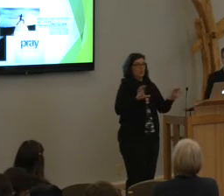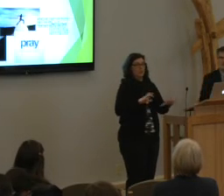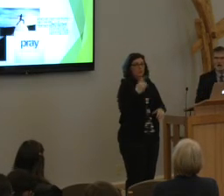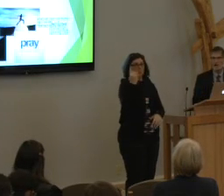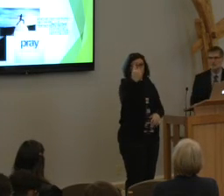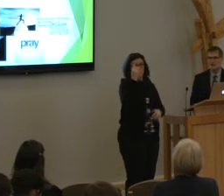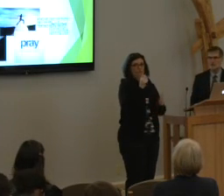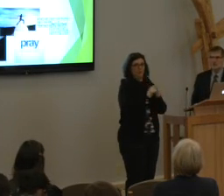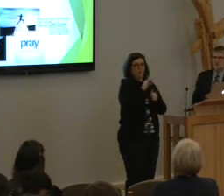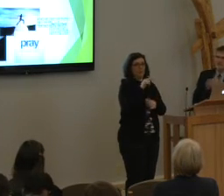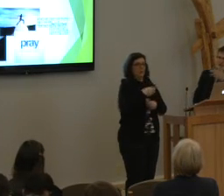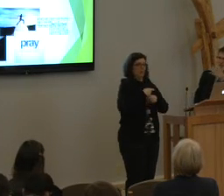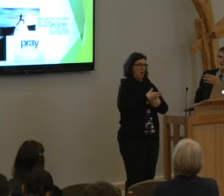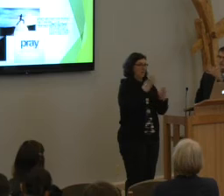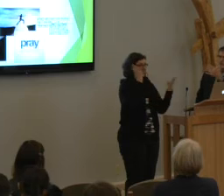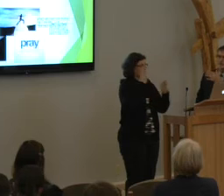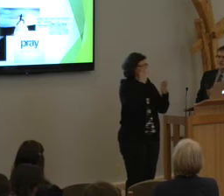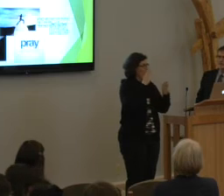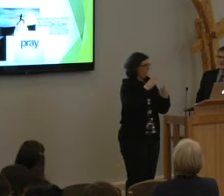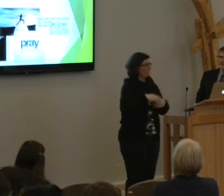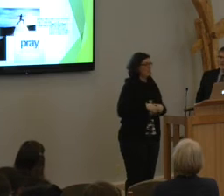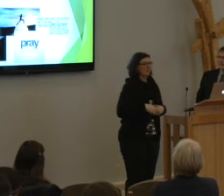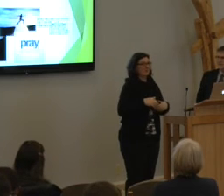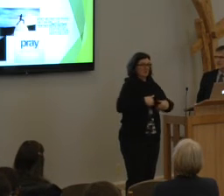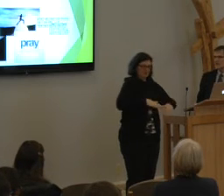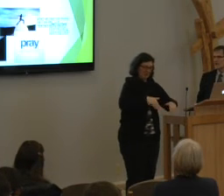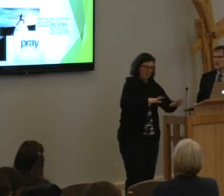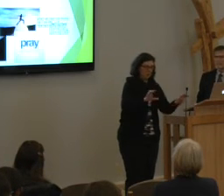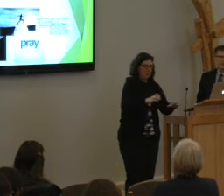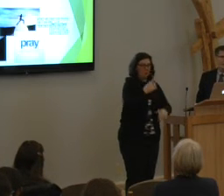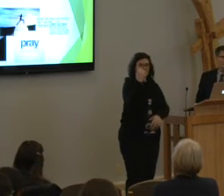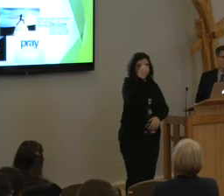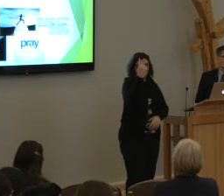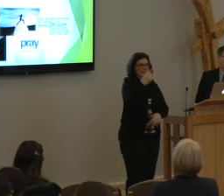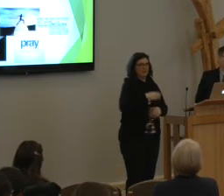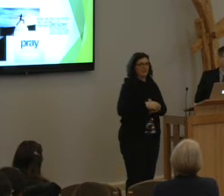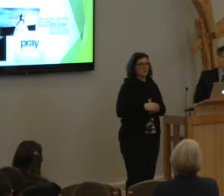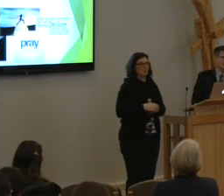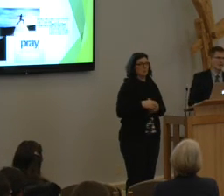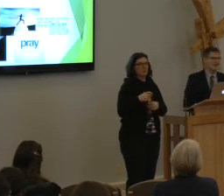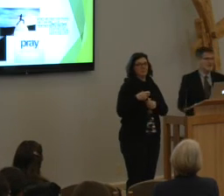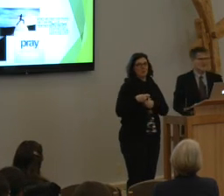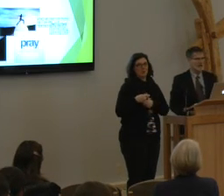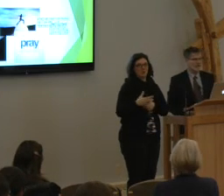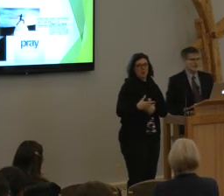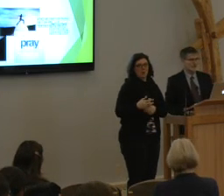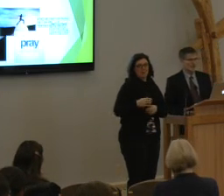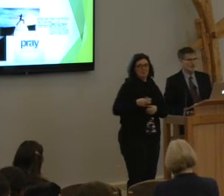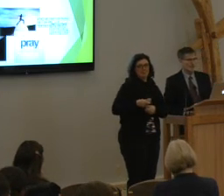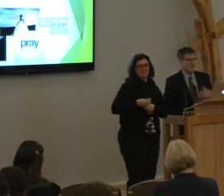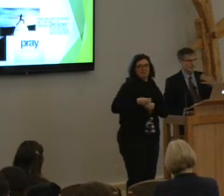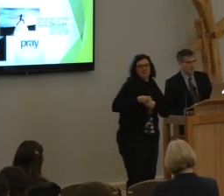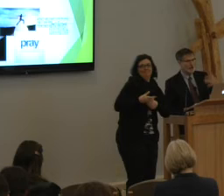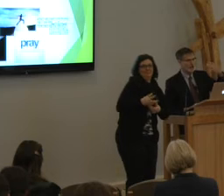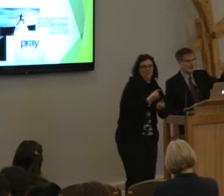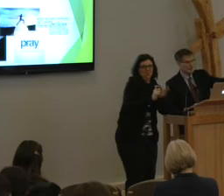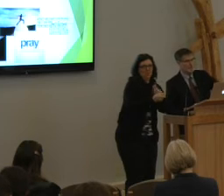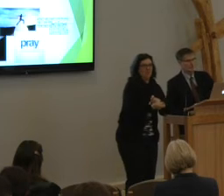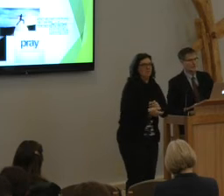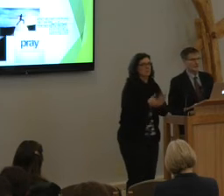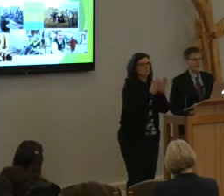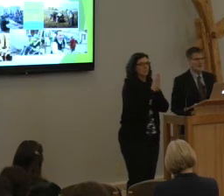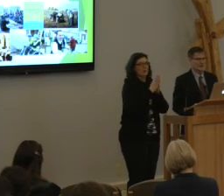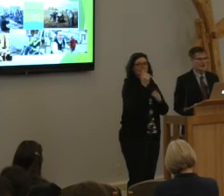out. Cause some trouble sometimes. Go do some things that are perhaps provocative. The phrase is not necessarily bad. Pray,